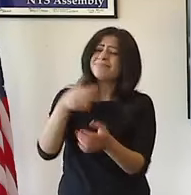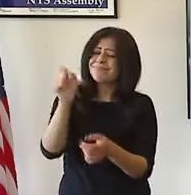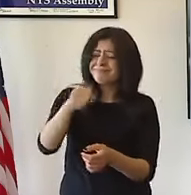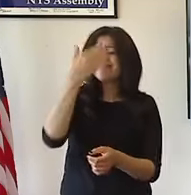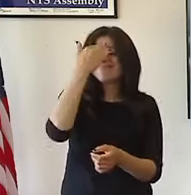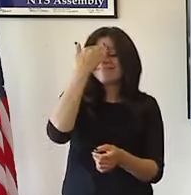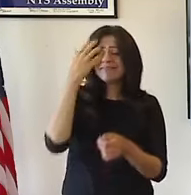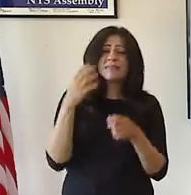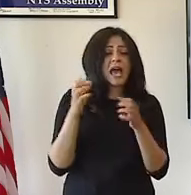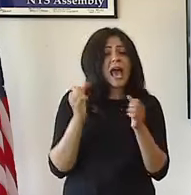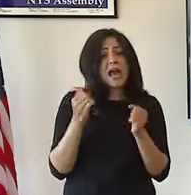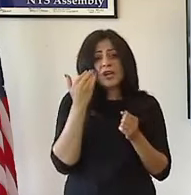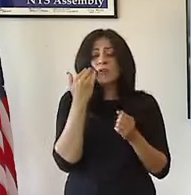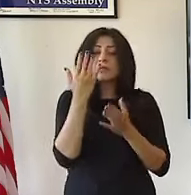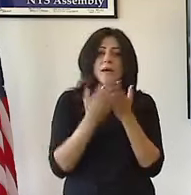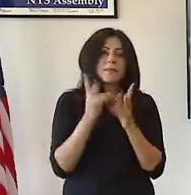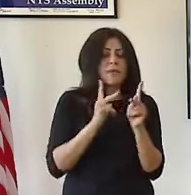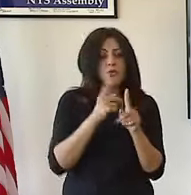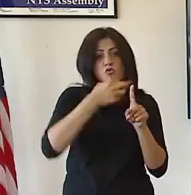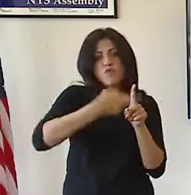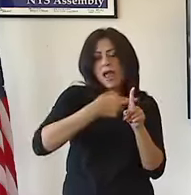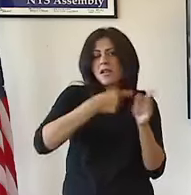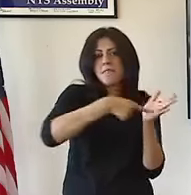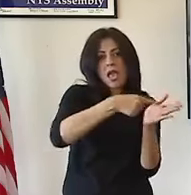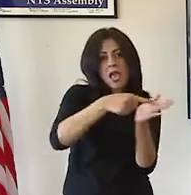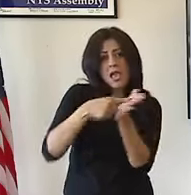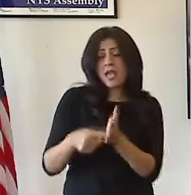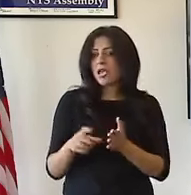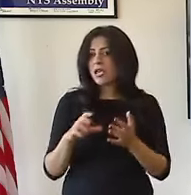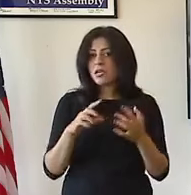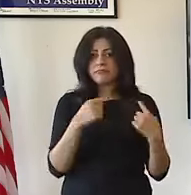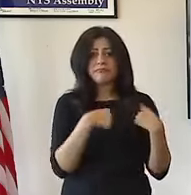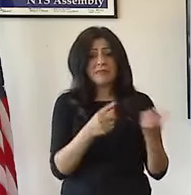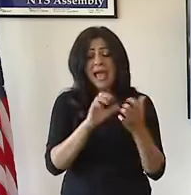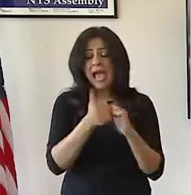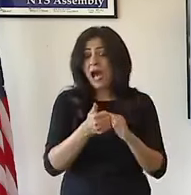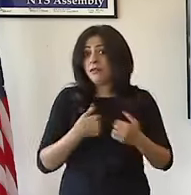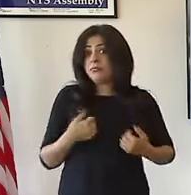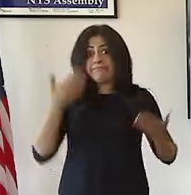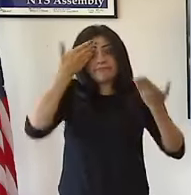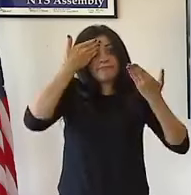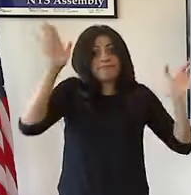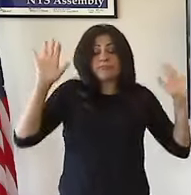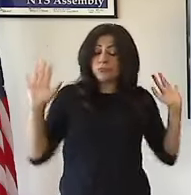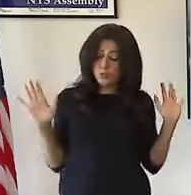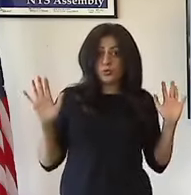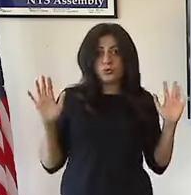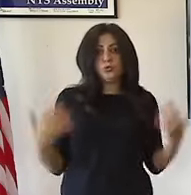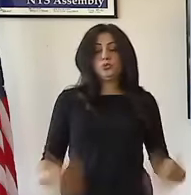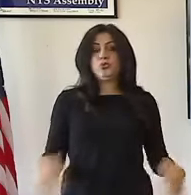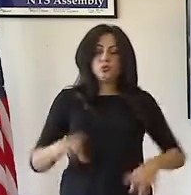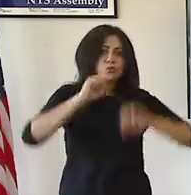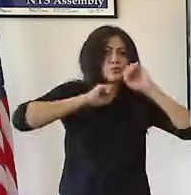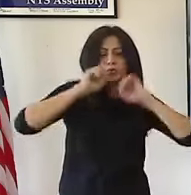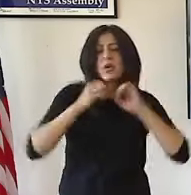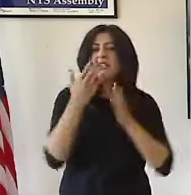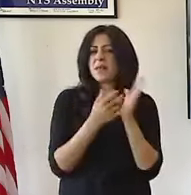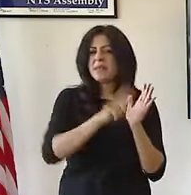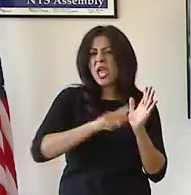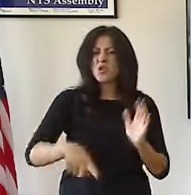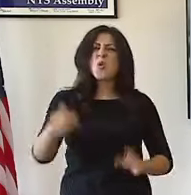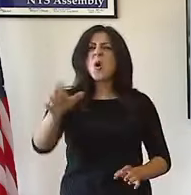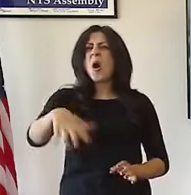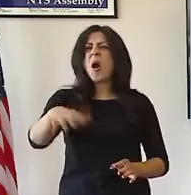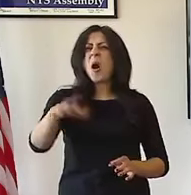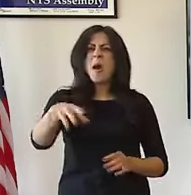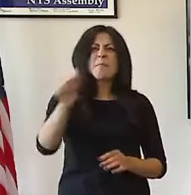who've been paying rent. How you've been able to do it is, obviously has been a struggle. There are landlords out there saying, well, my tenant